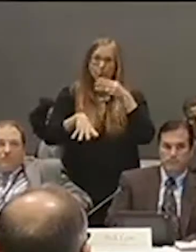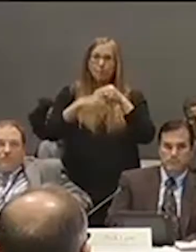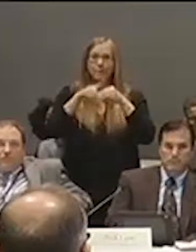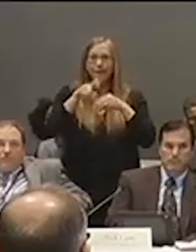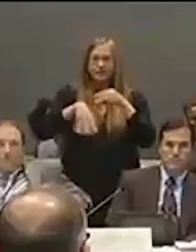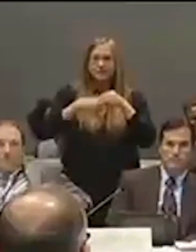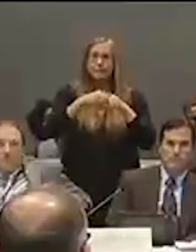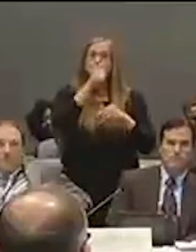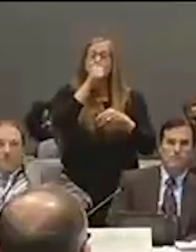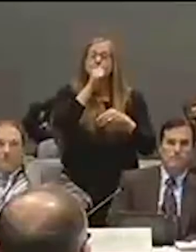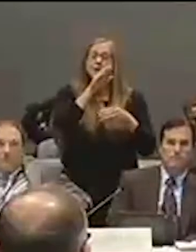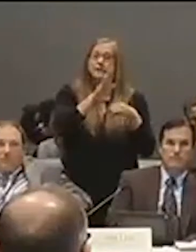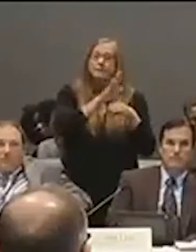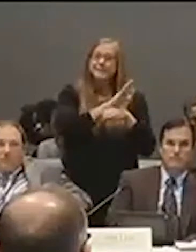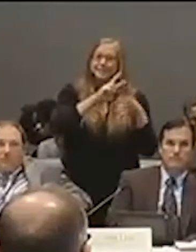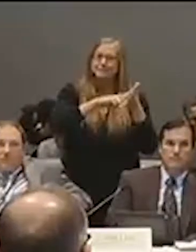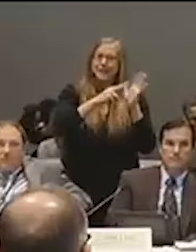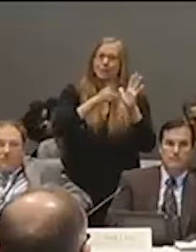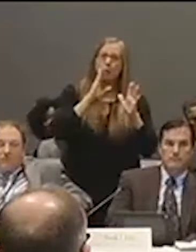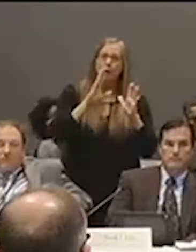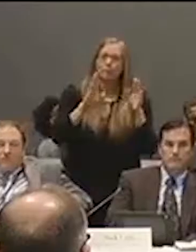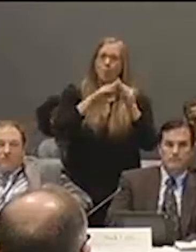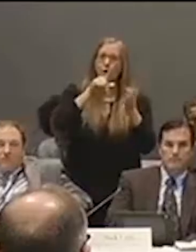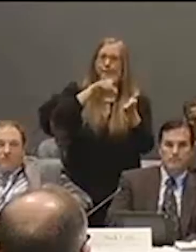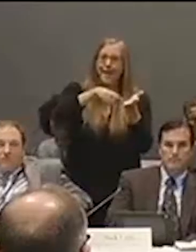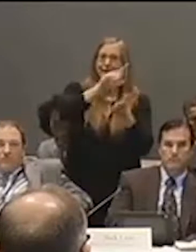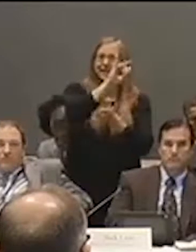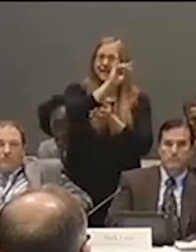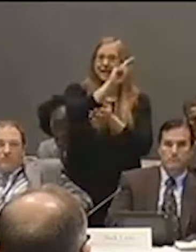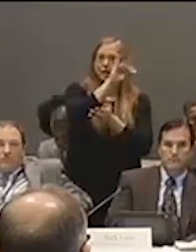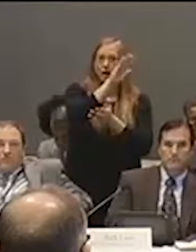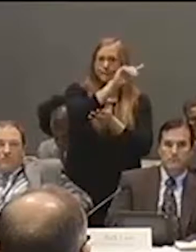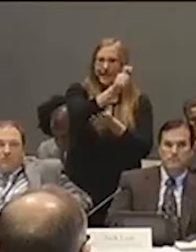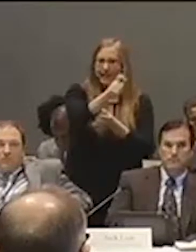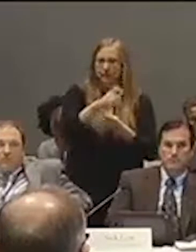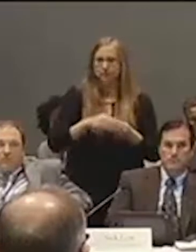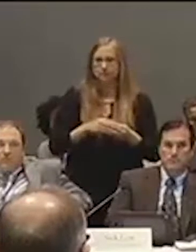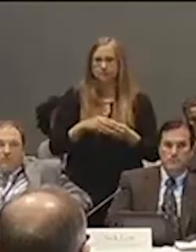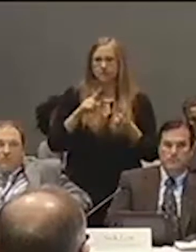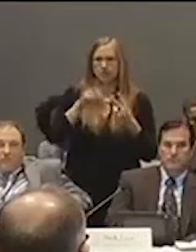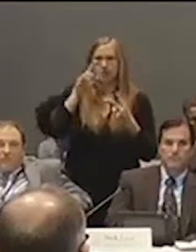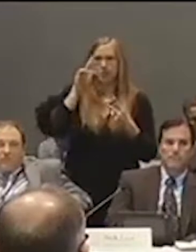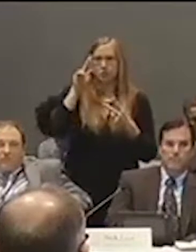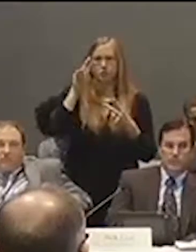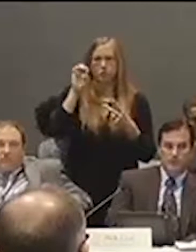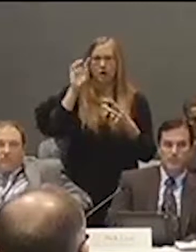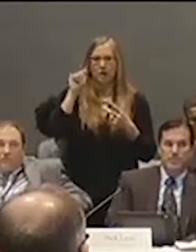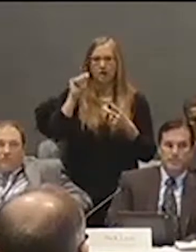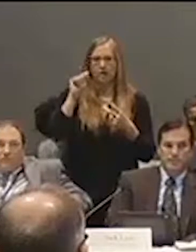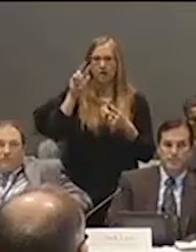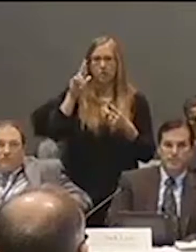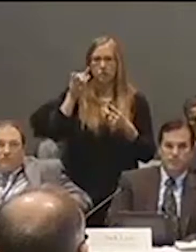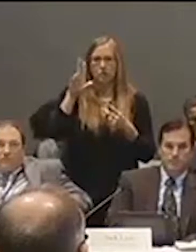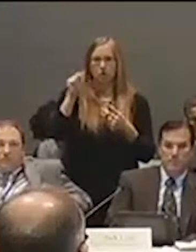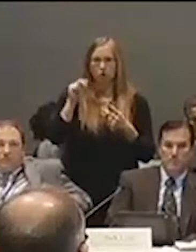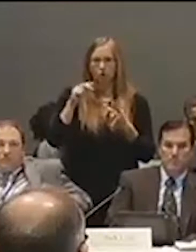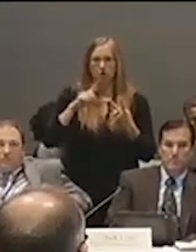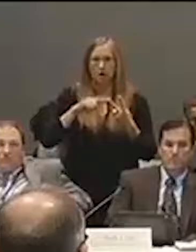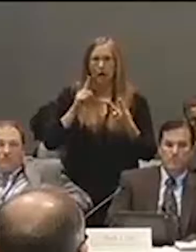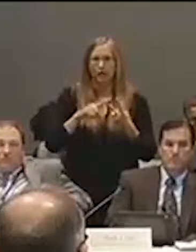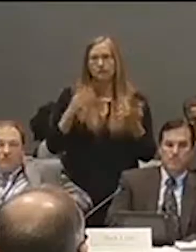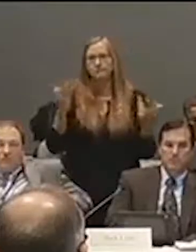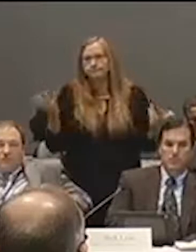taxes and other taxes that private companies have to pay, and you add a rate of return that equity shareholders will